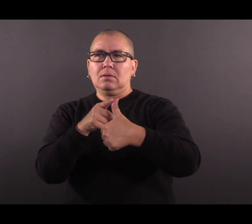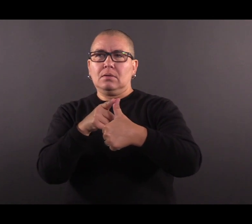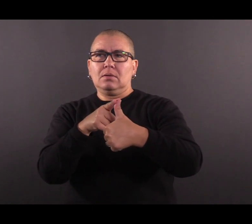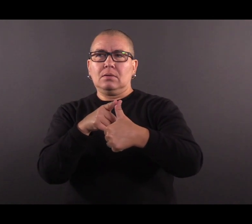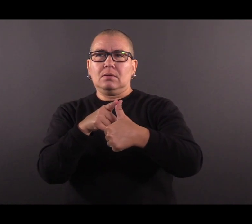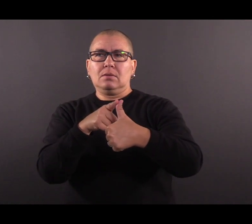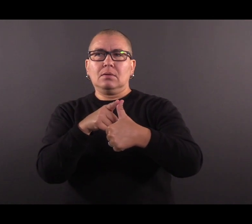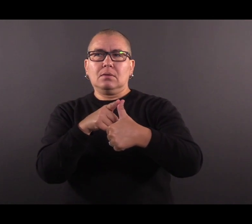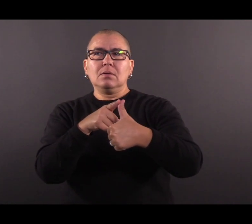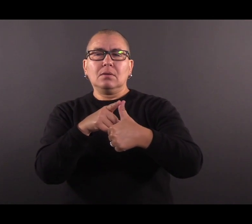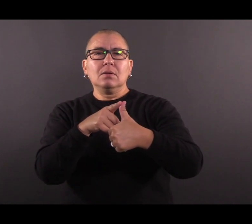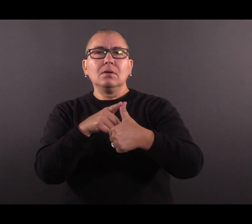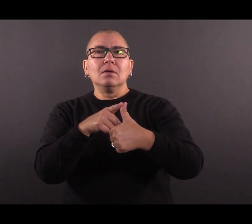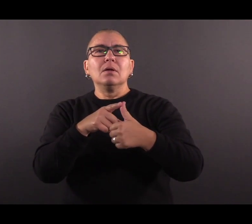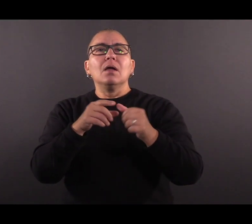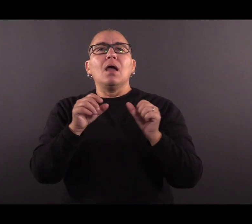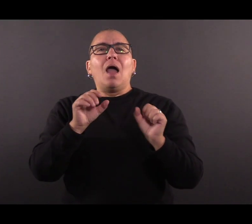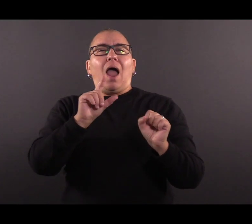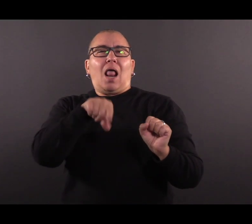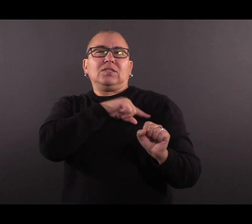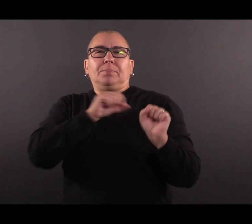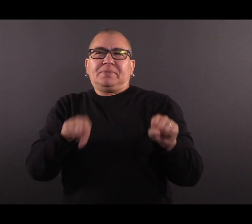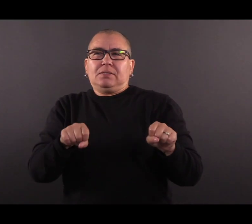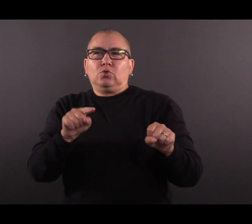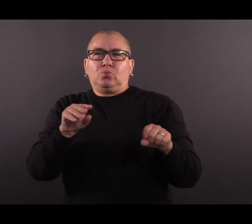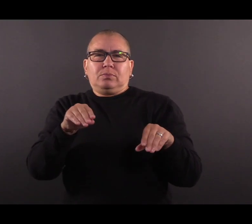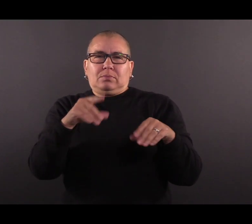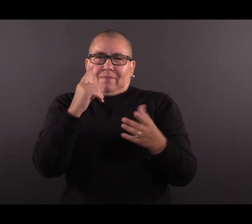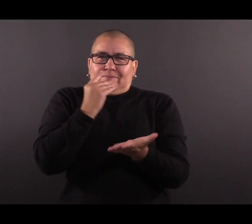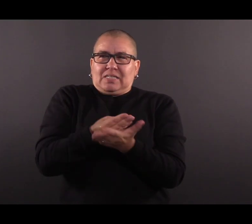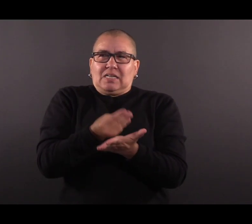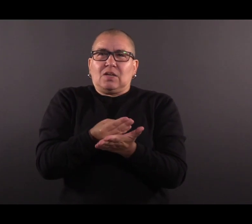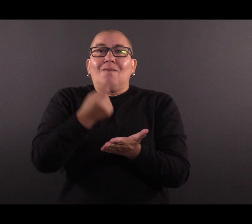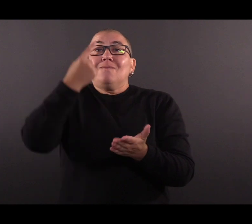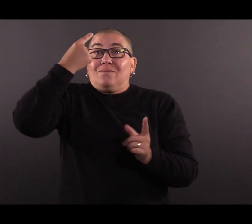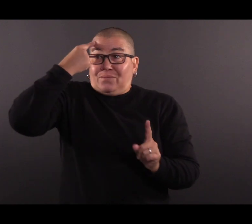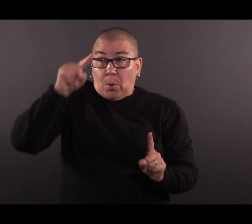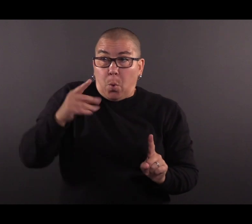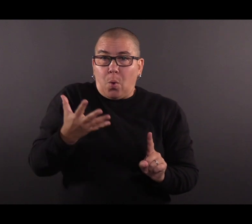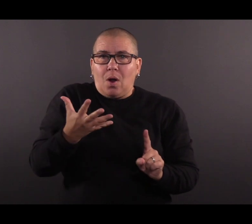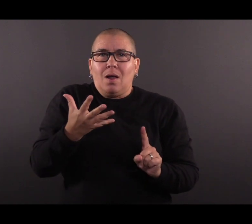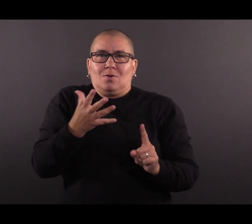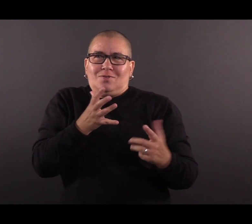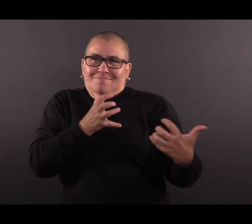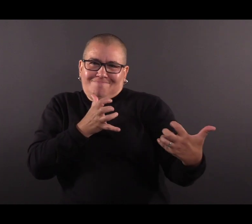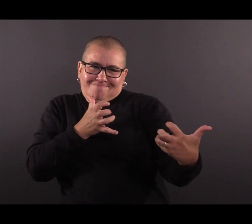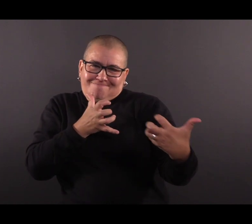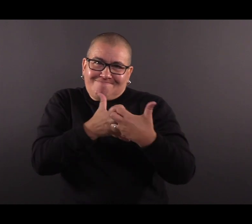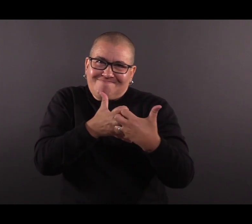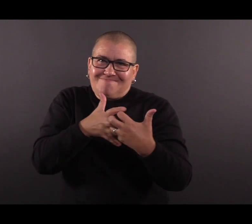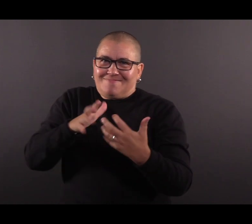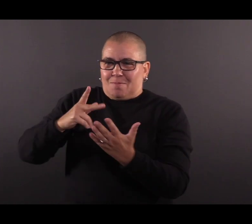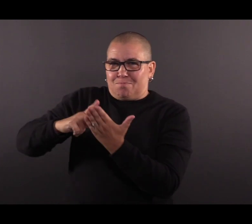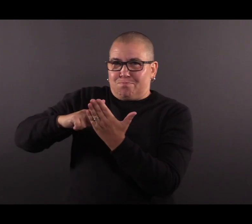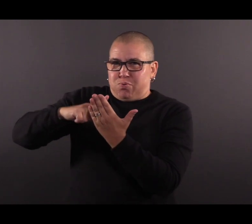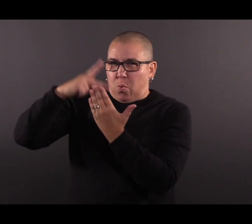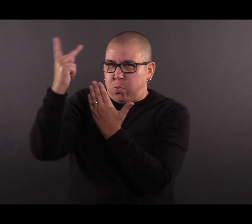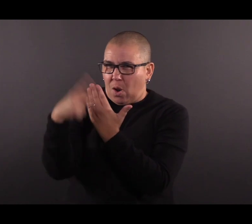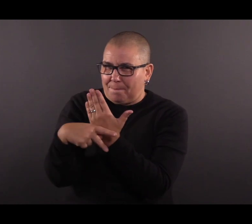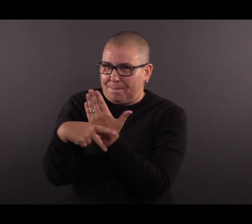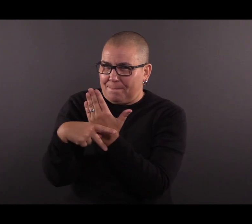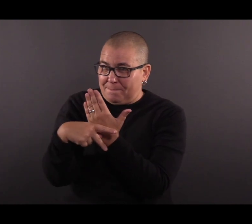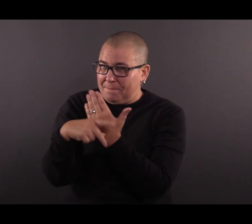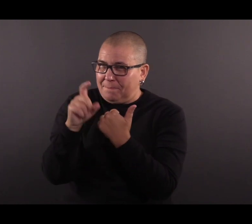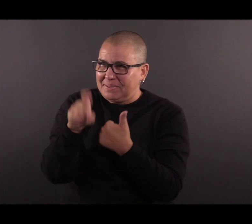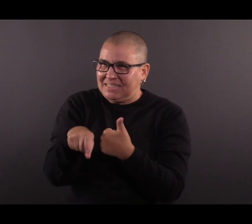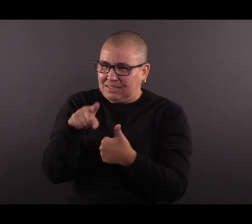entity for COC program funding and must be applying for an eligible project type. Have a unique